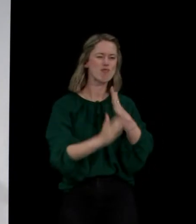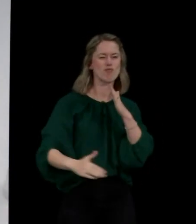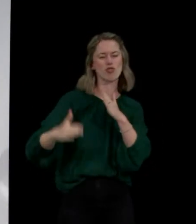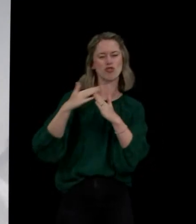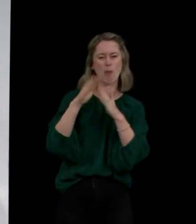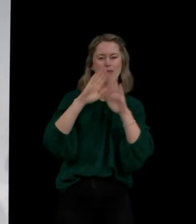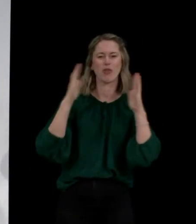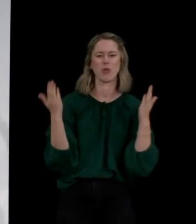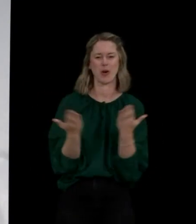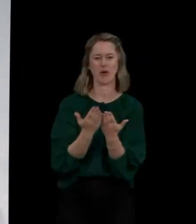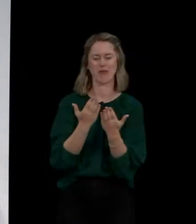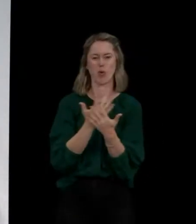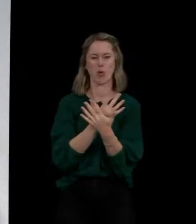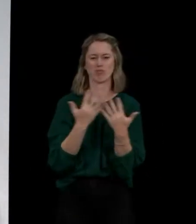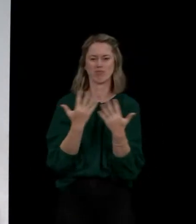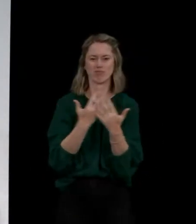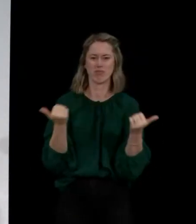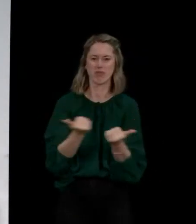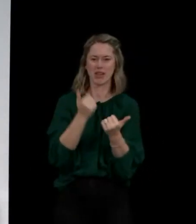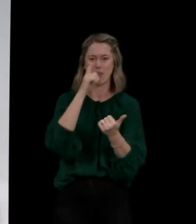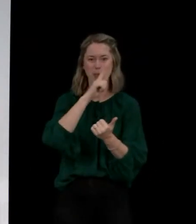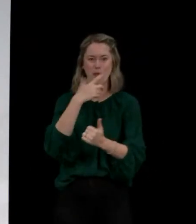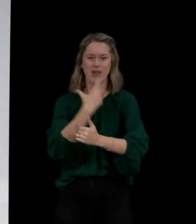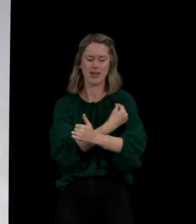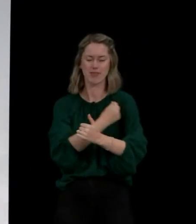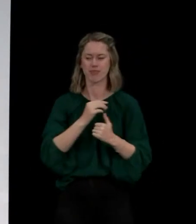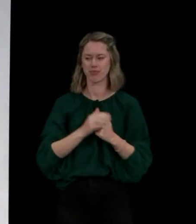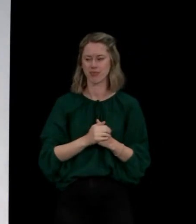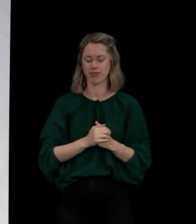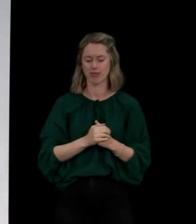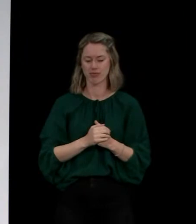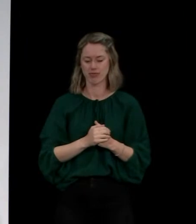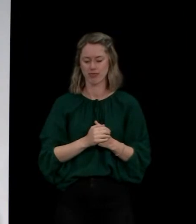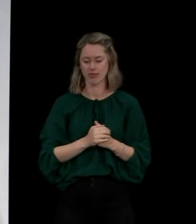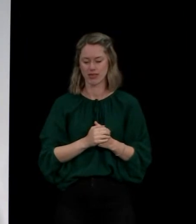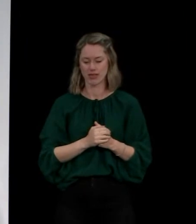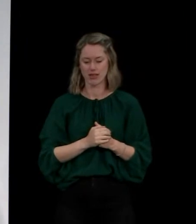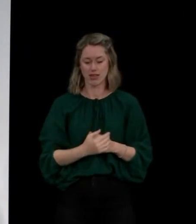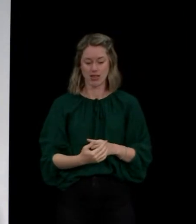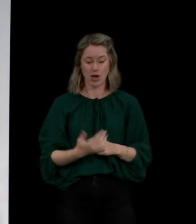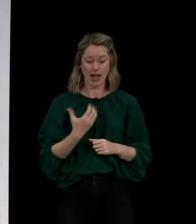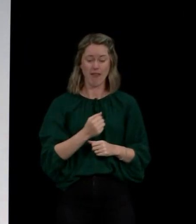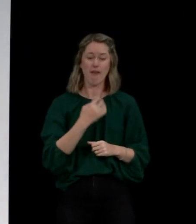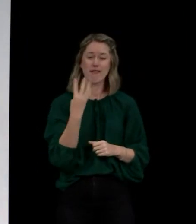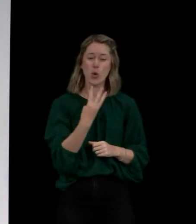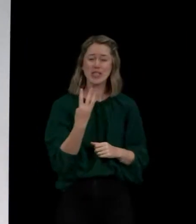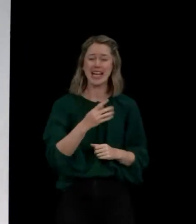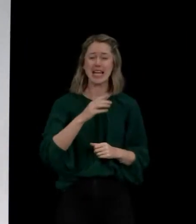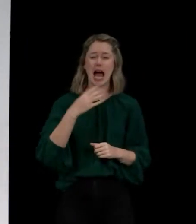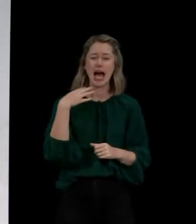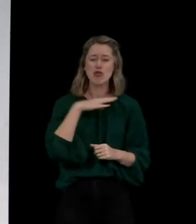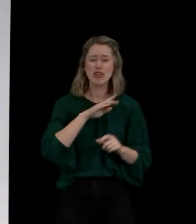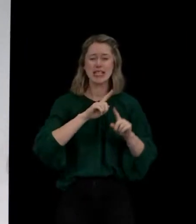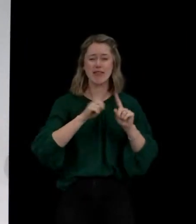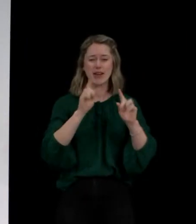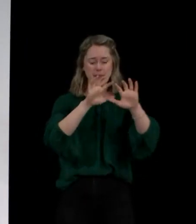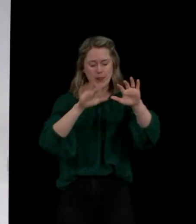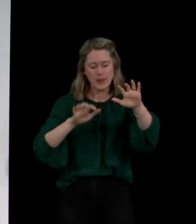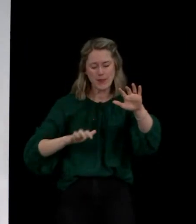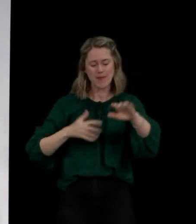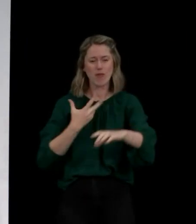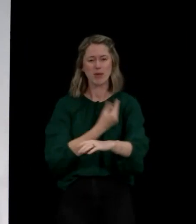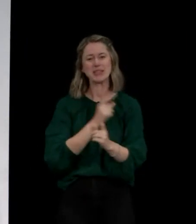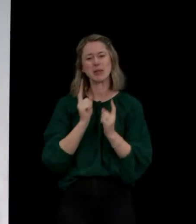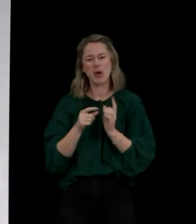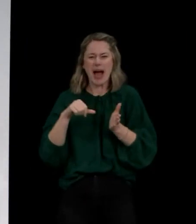our population vaccinated. And while vaccinations are being available at more than 1,400 different places to date, sometimes it is a matter